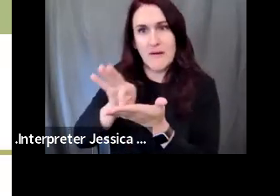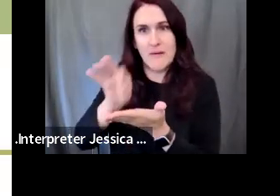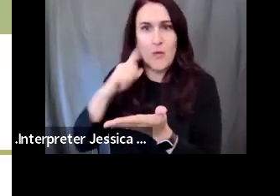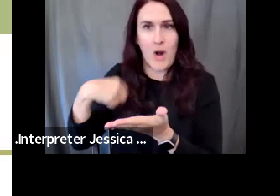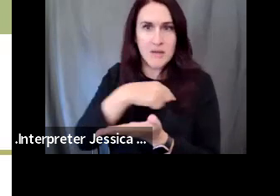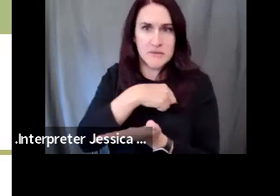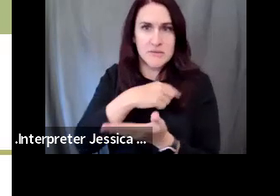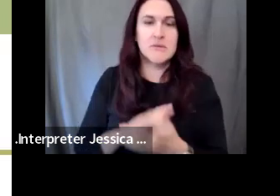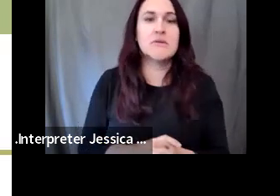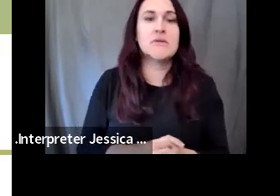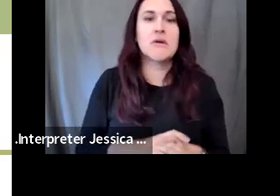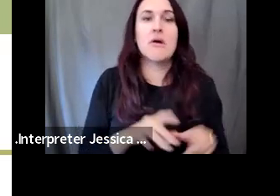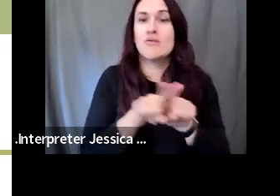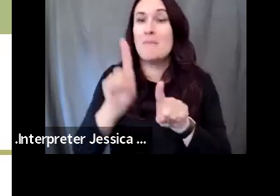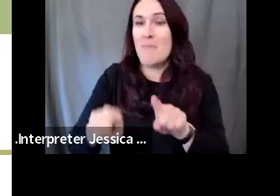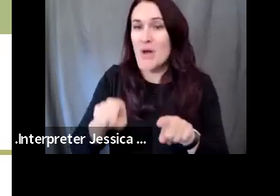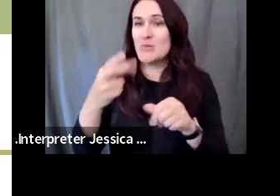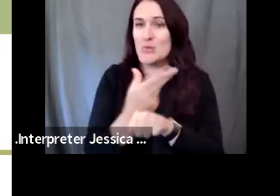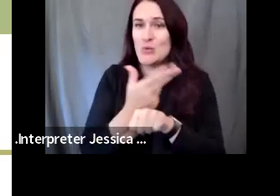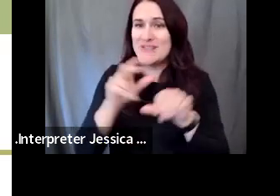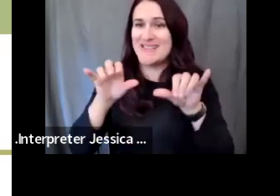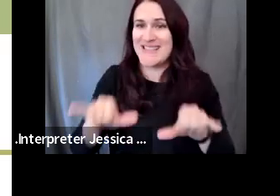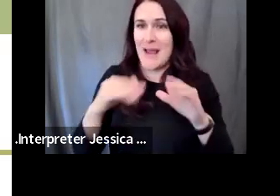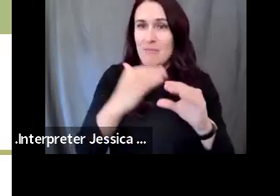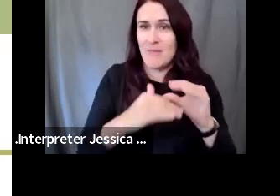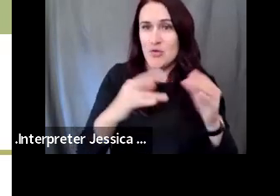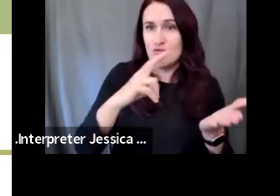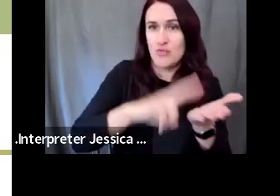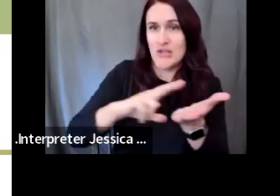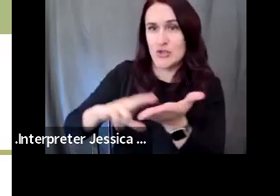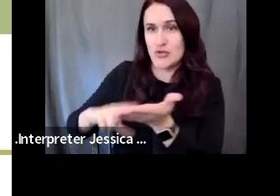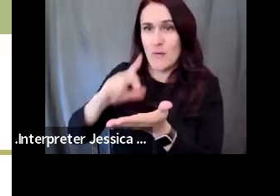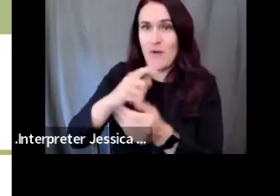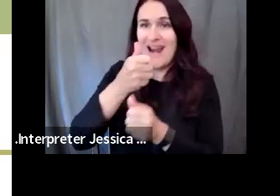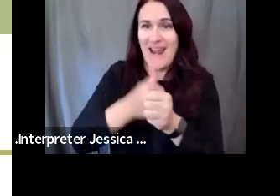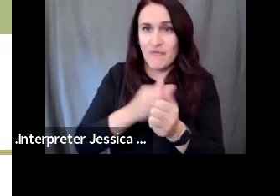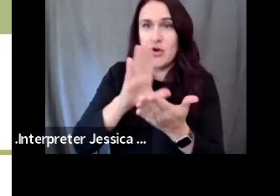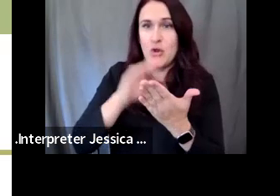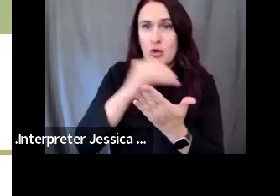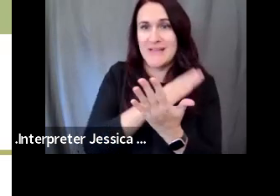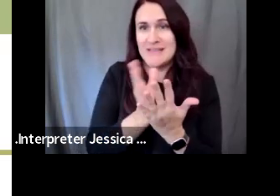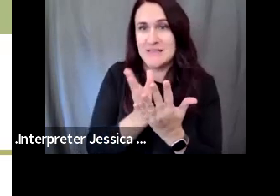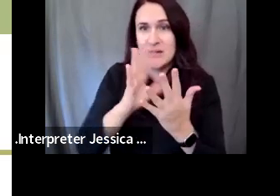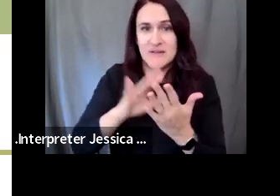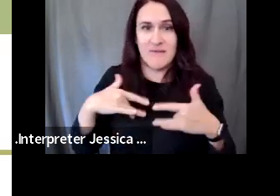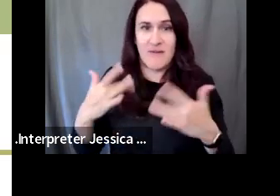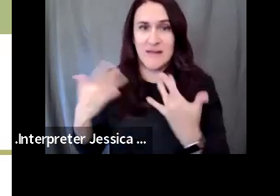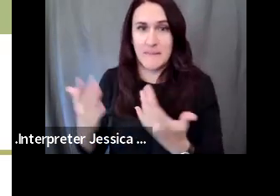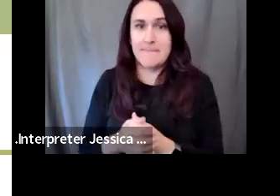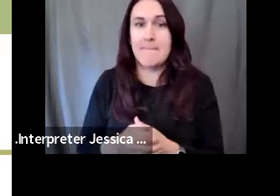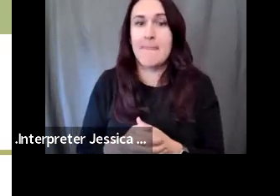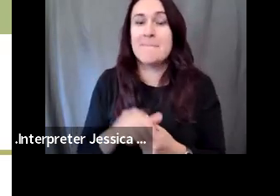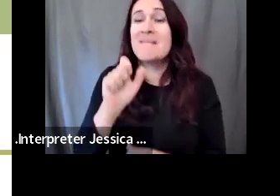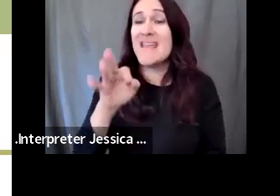you must use the same email address to register for each learning series event. If you use